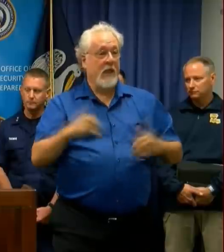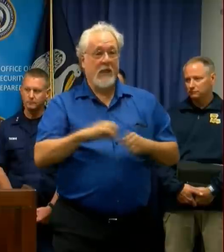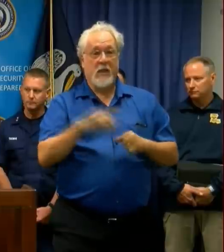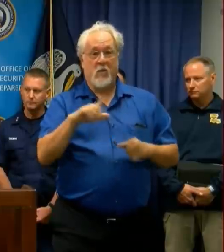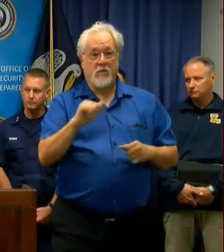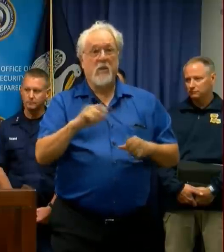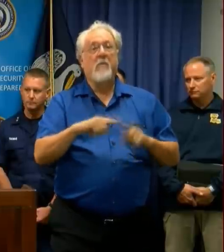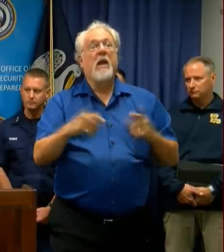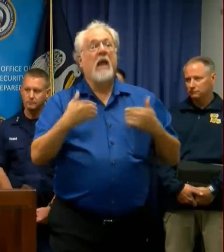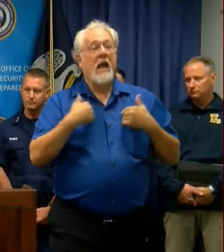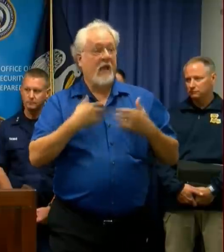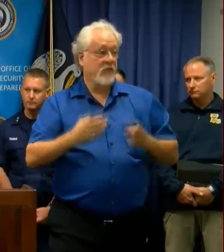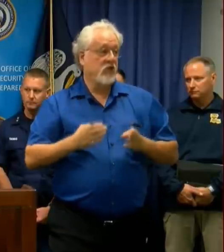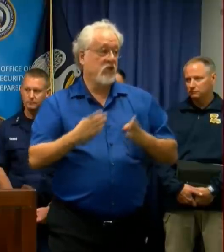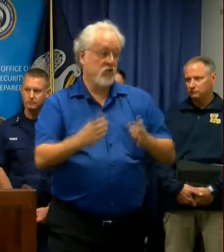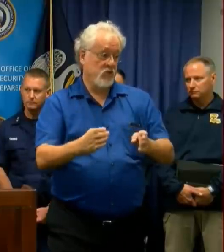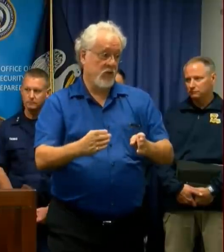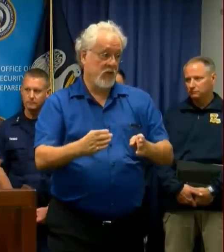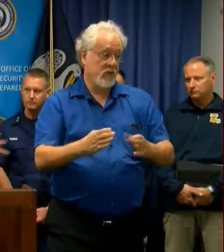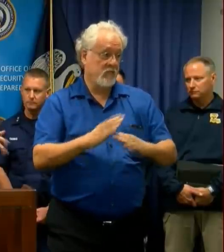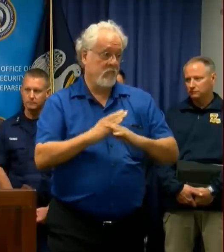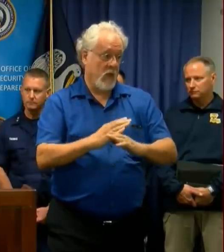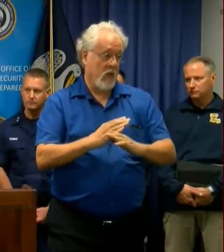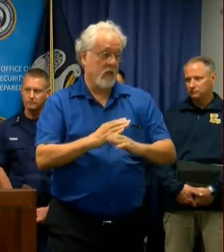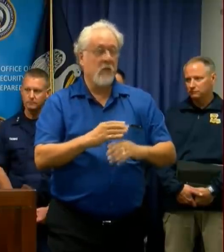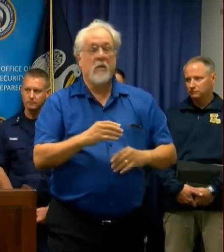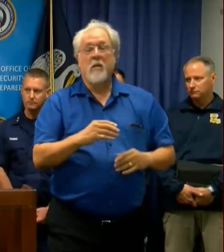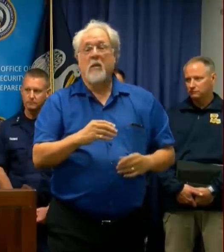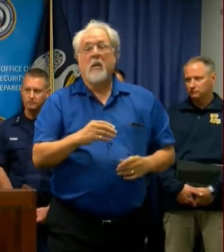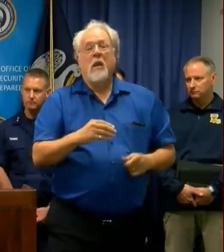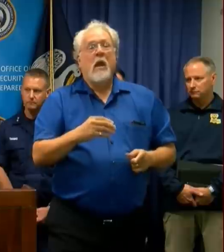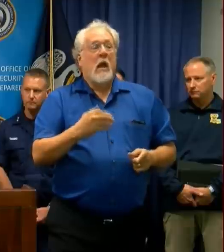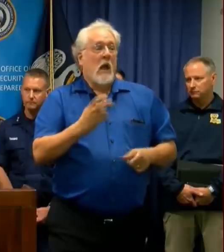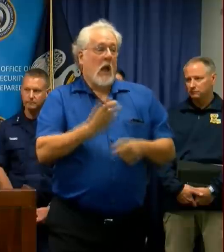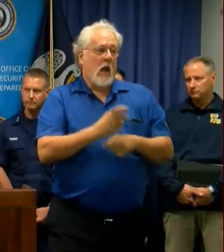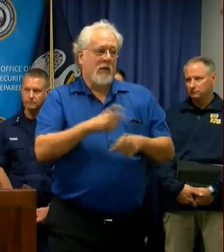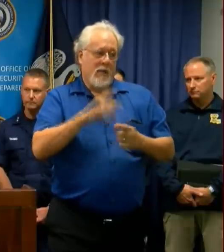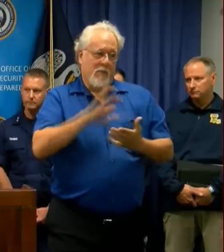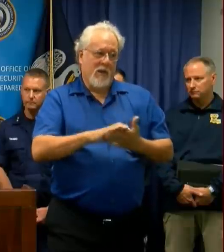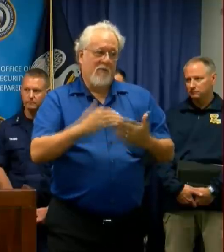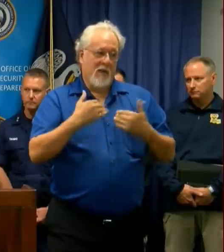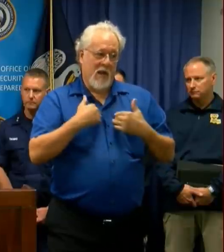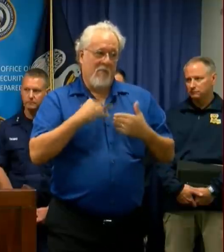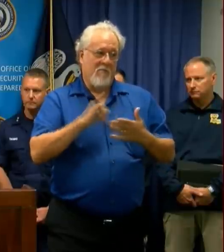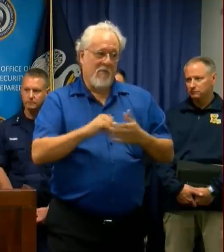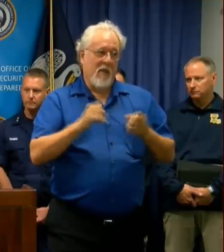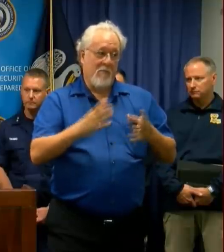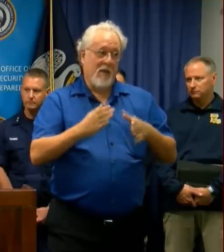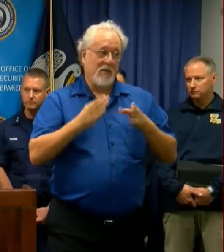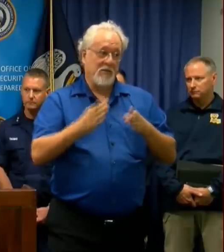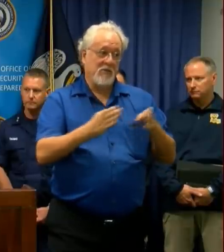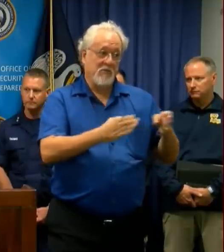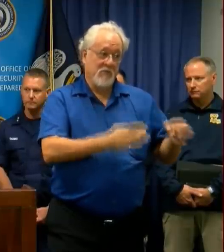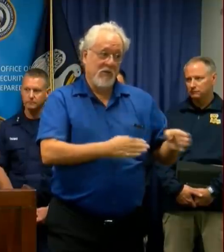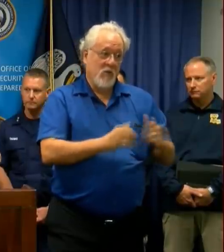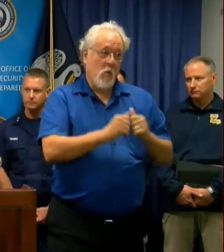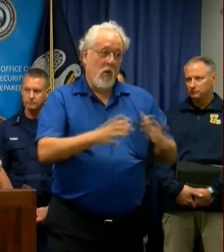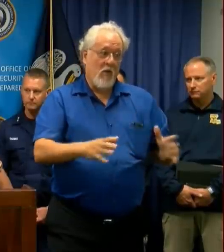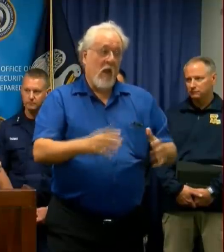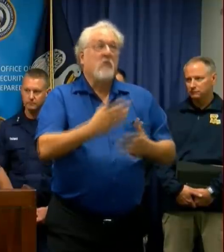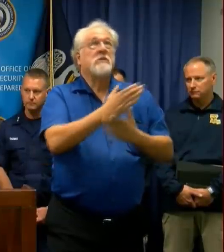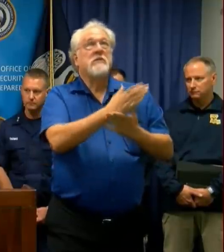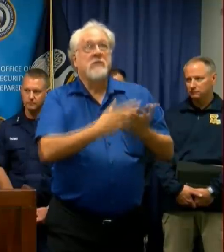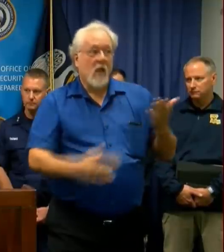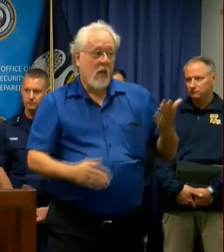in Louisiana, but we do have streets that are impassable. Now, I have a hard time believing we have as many streets closed as we do without